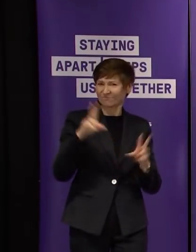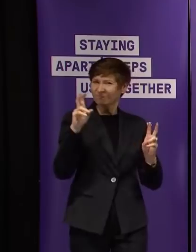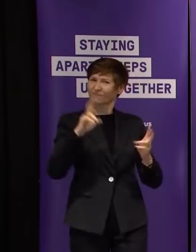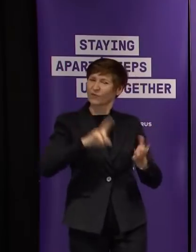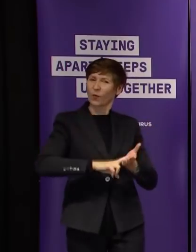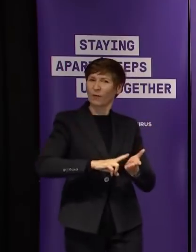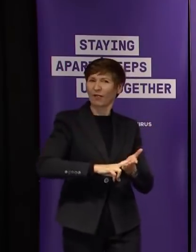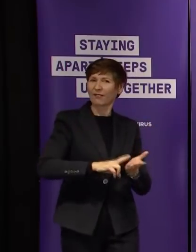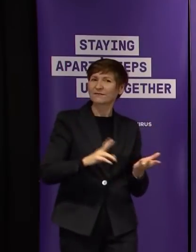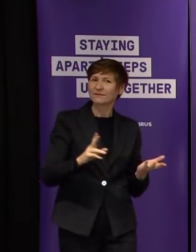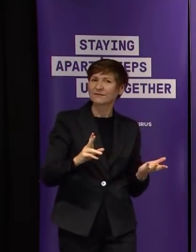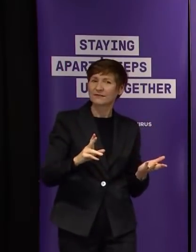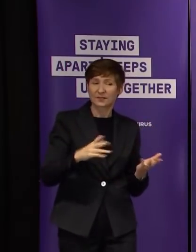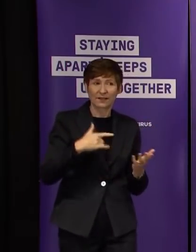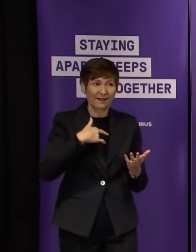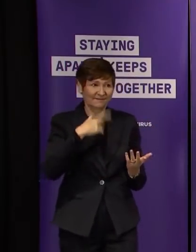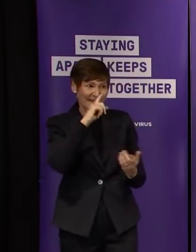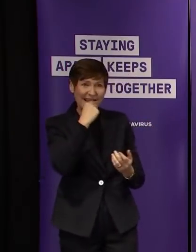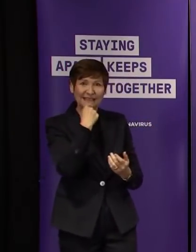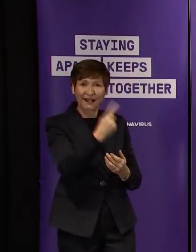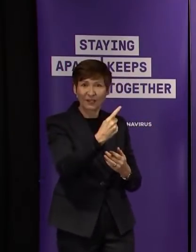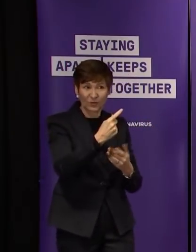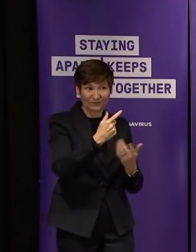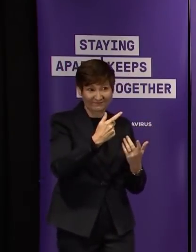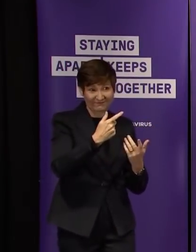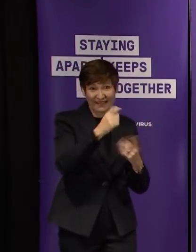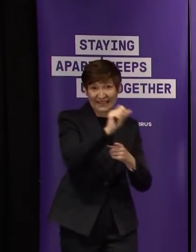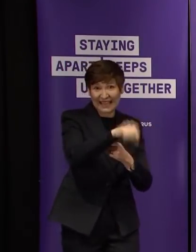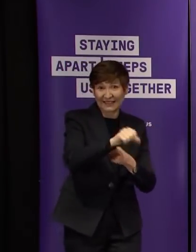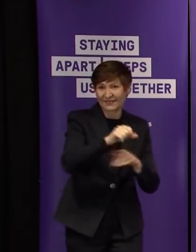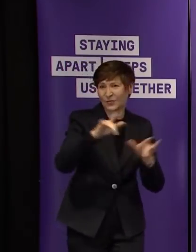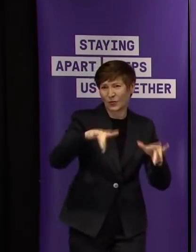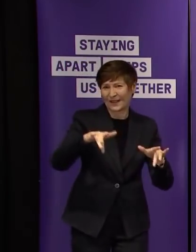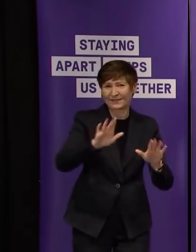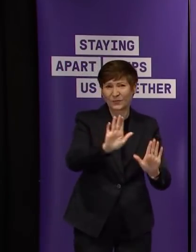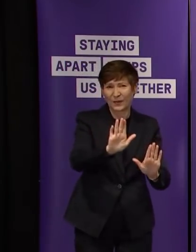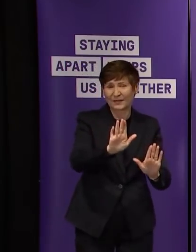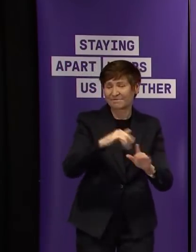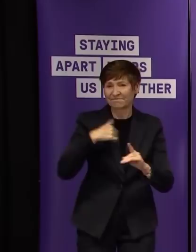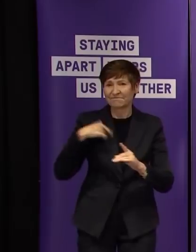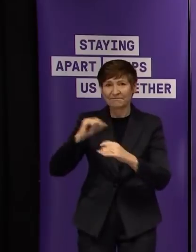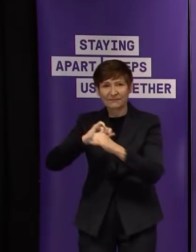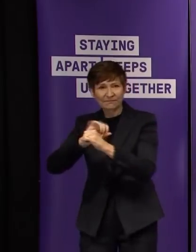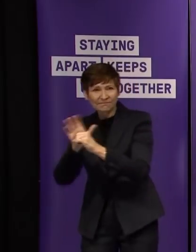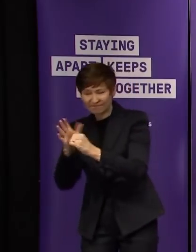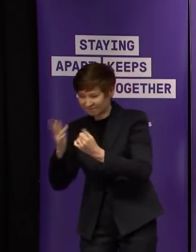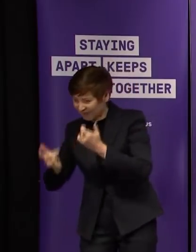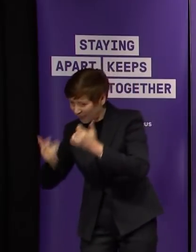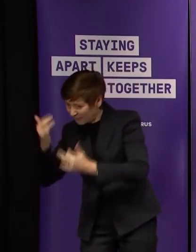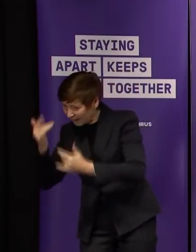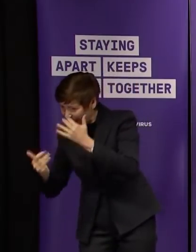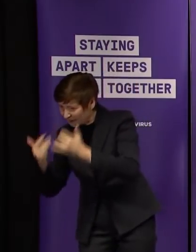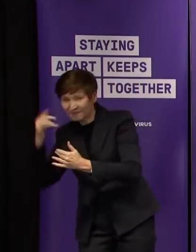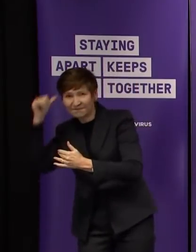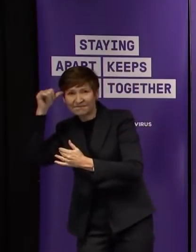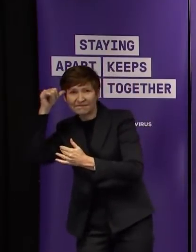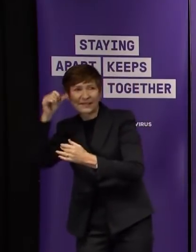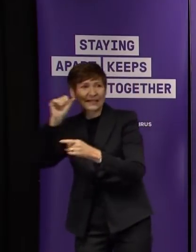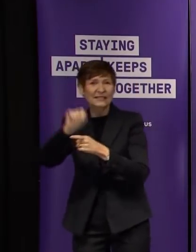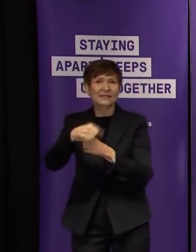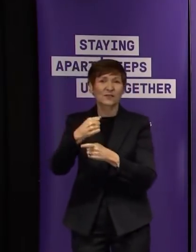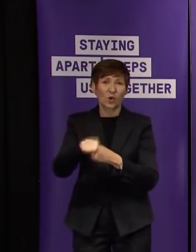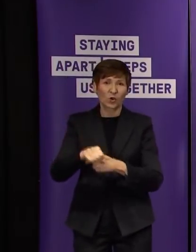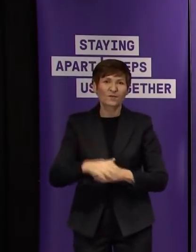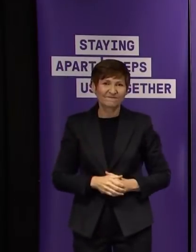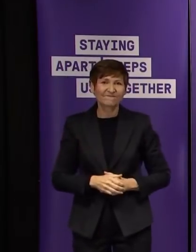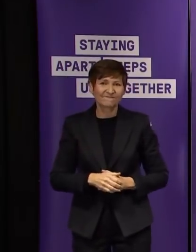outline a timeline and say yes right now. If those settings change, then as we have all the way along, Rich, we will try and